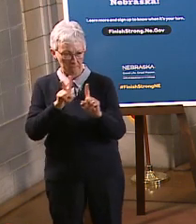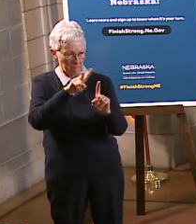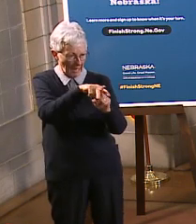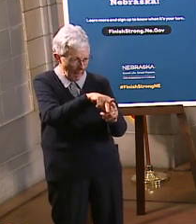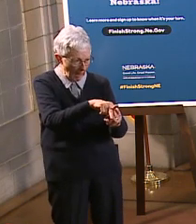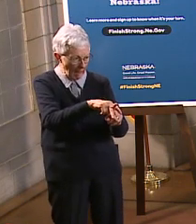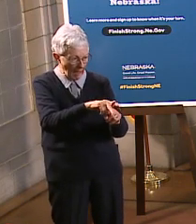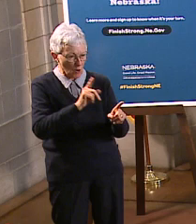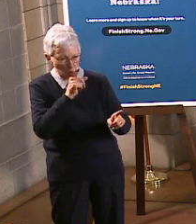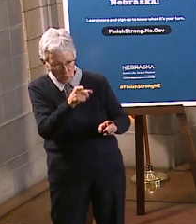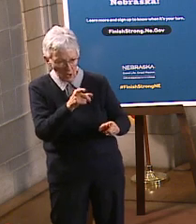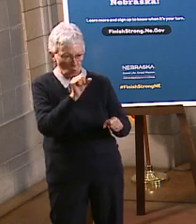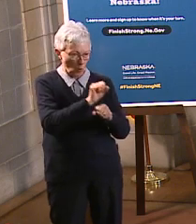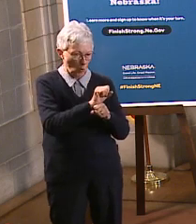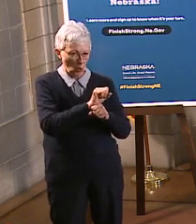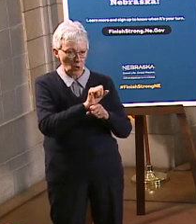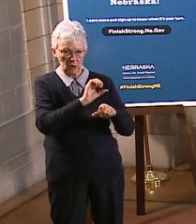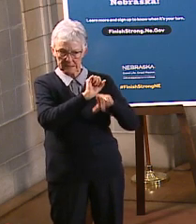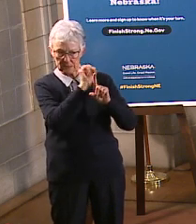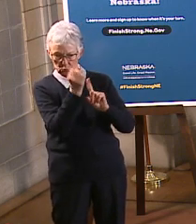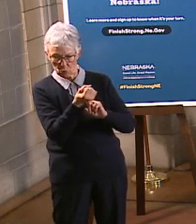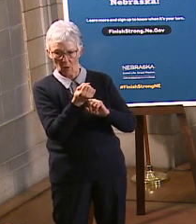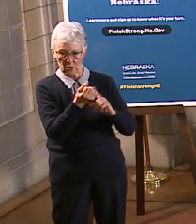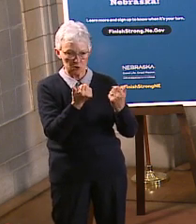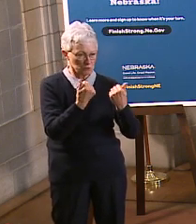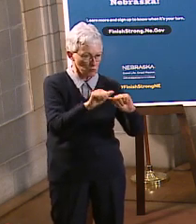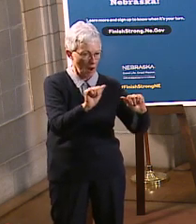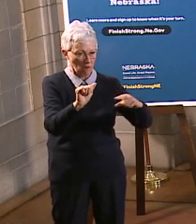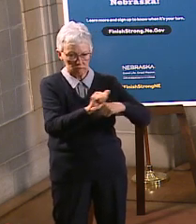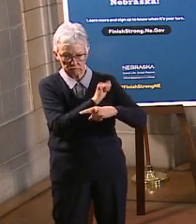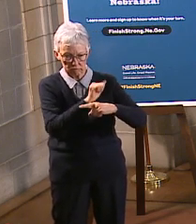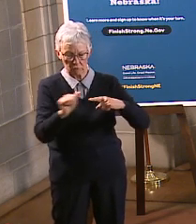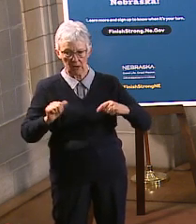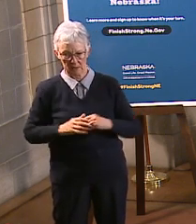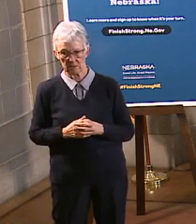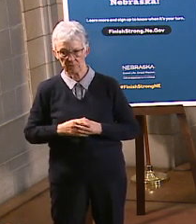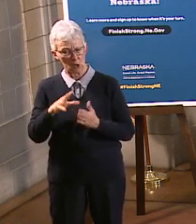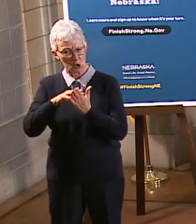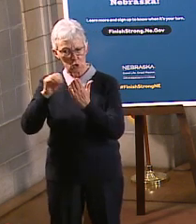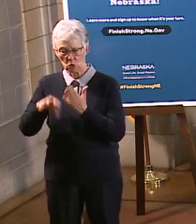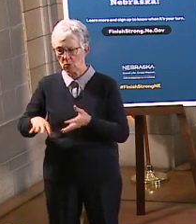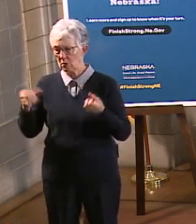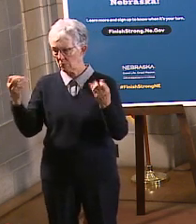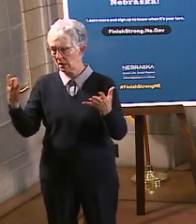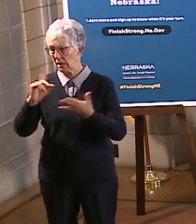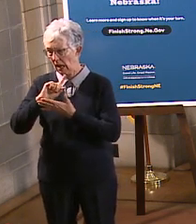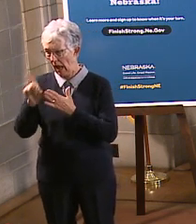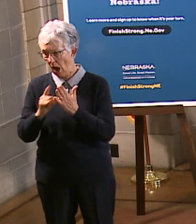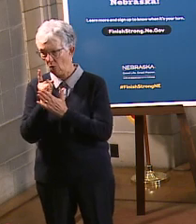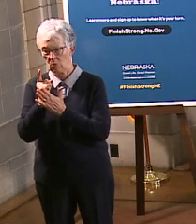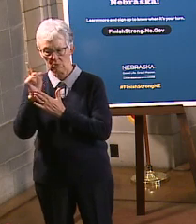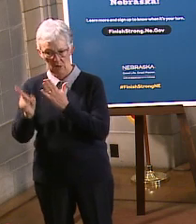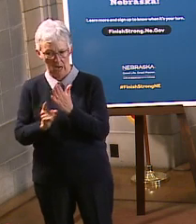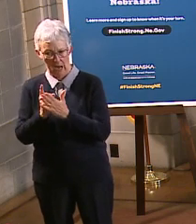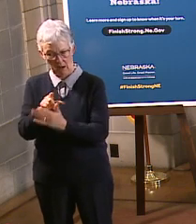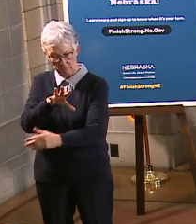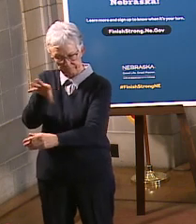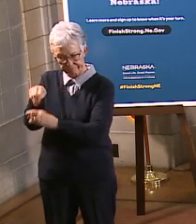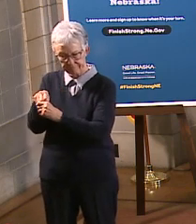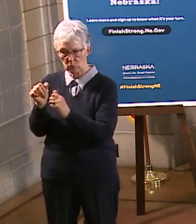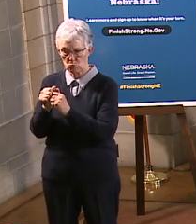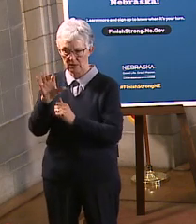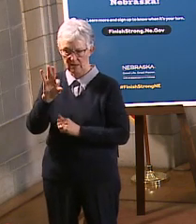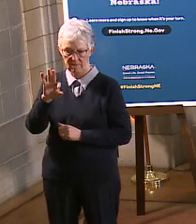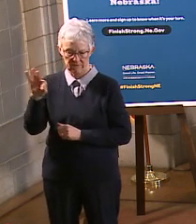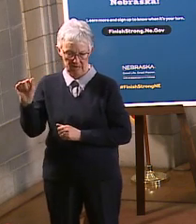them in real work-based learning situations. Students put countless hours into each of these three components. FFA members